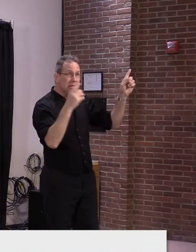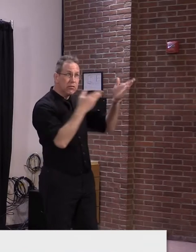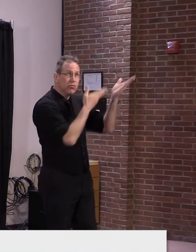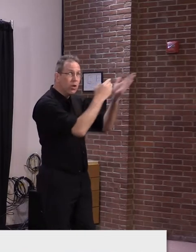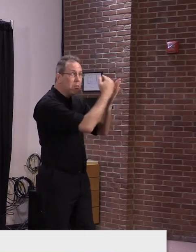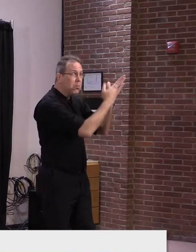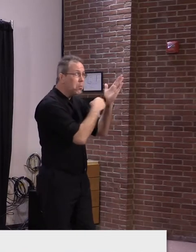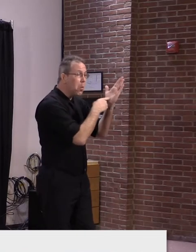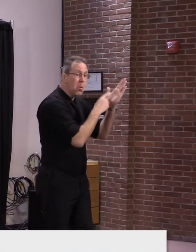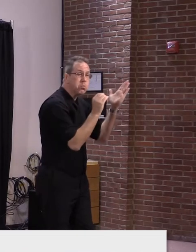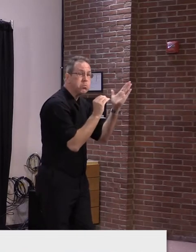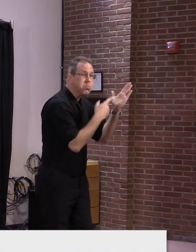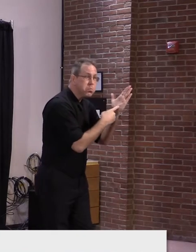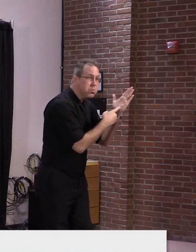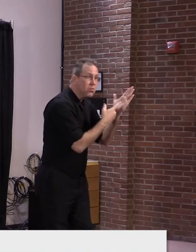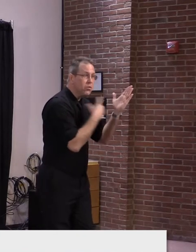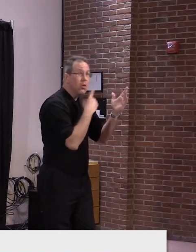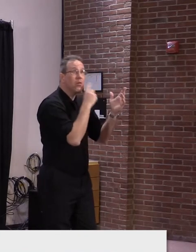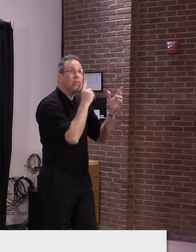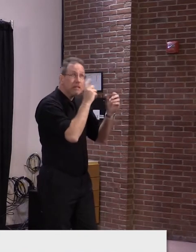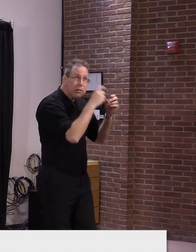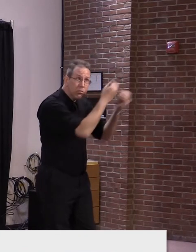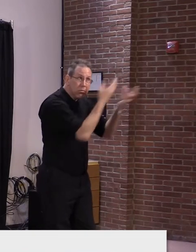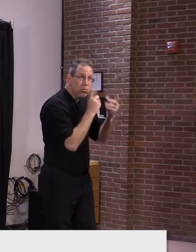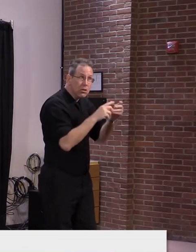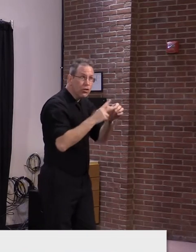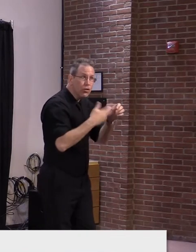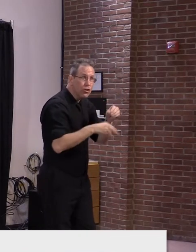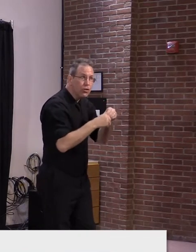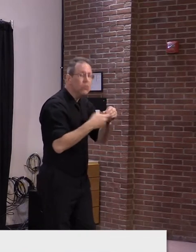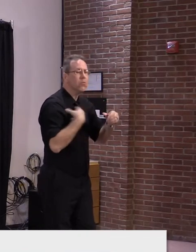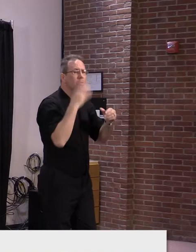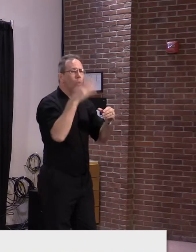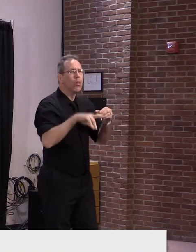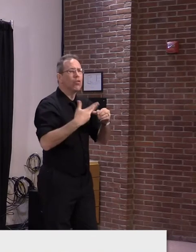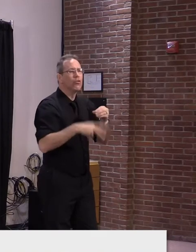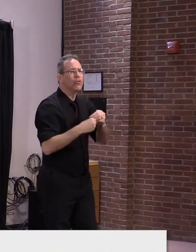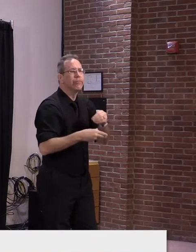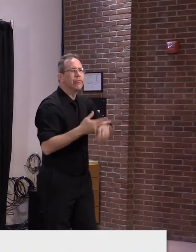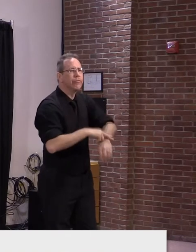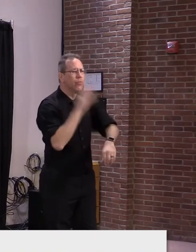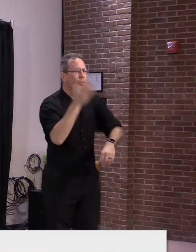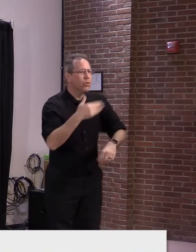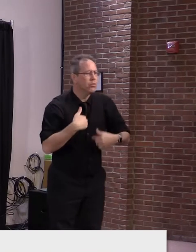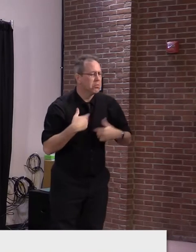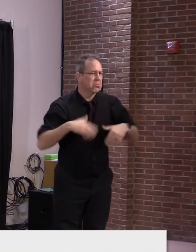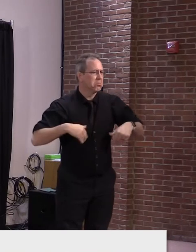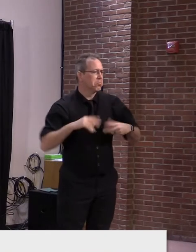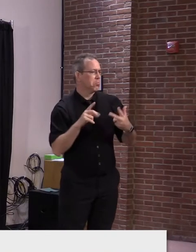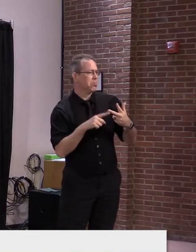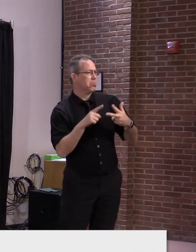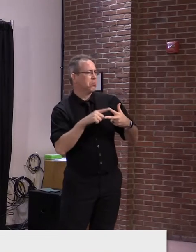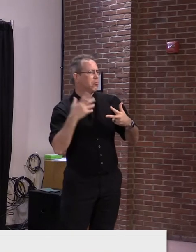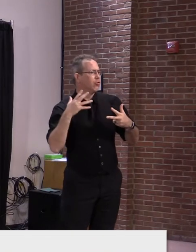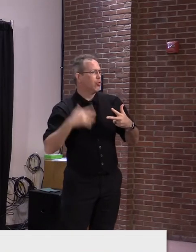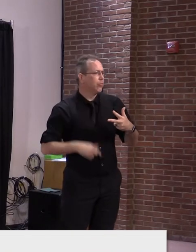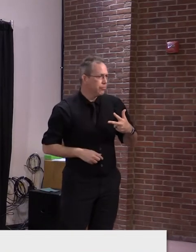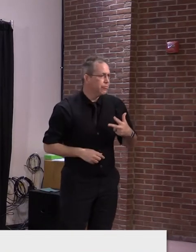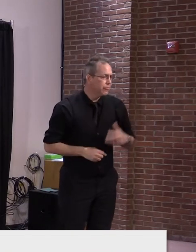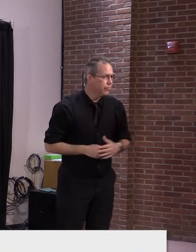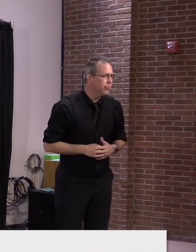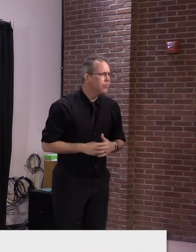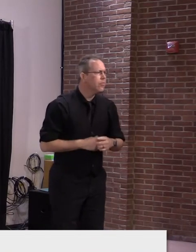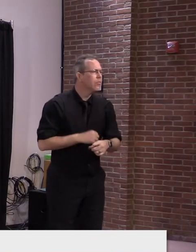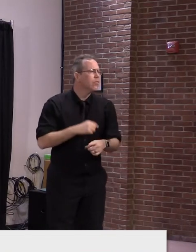I'll have a third shot when that happens. But who will provide that? I'm the CDC. I'm waiting for the CDC to provide